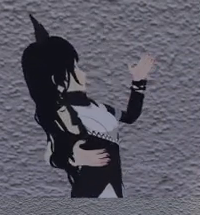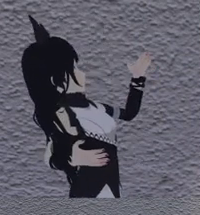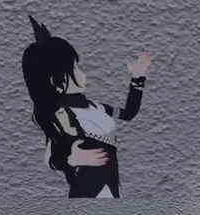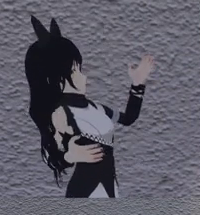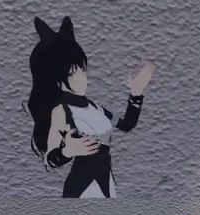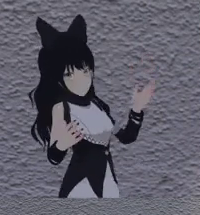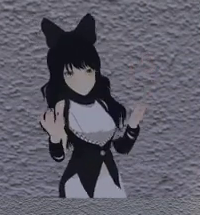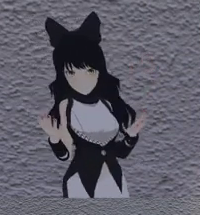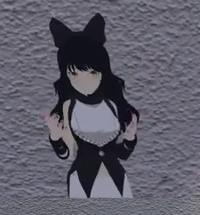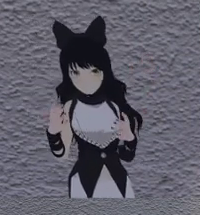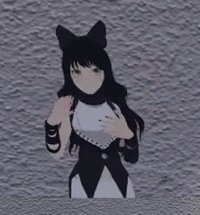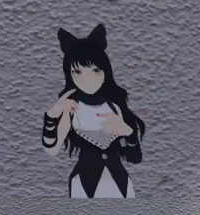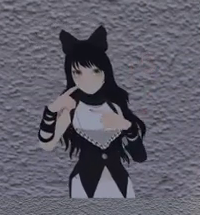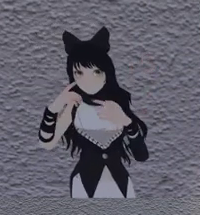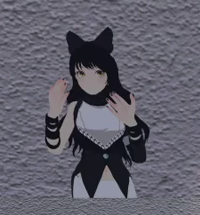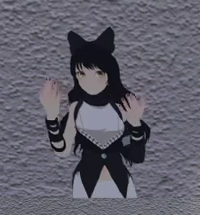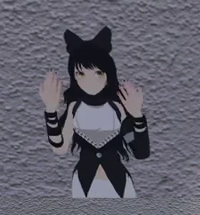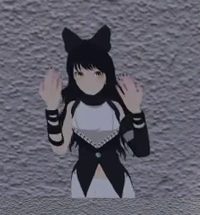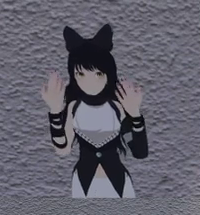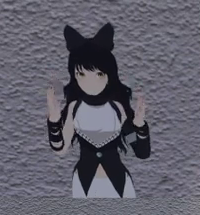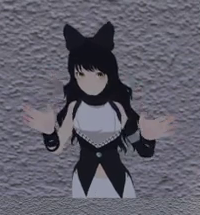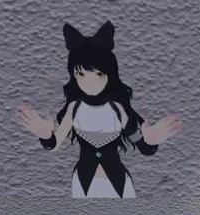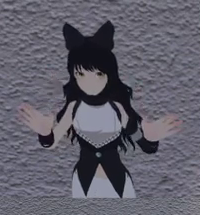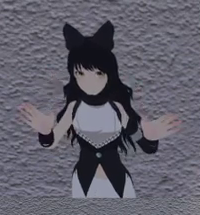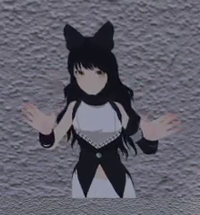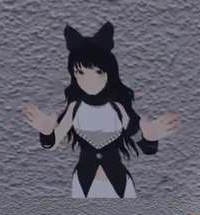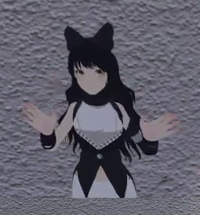So the sign, what is it? For over?